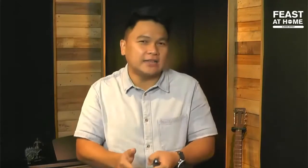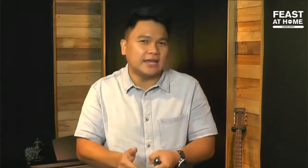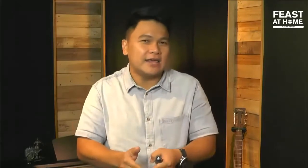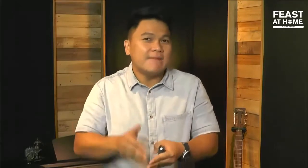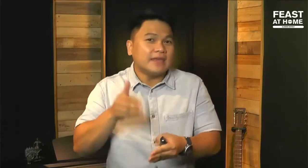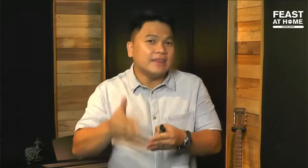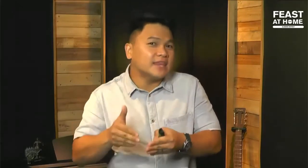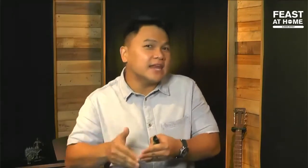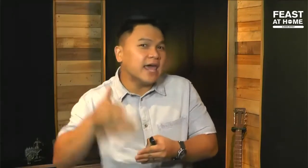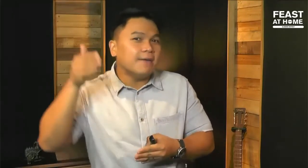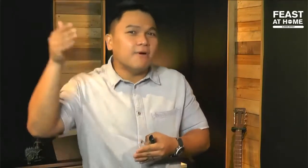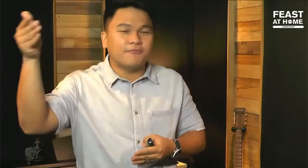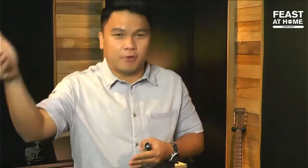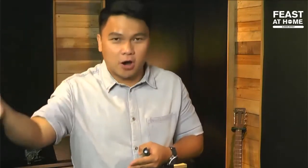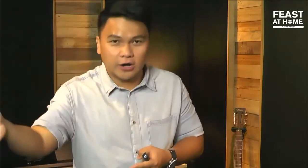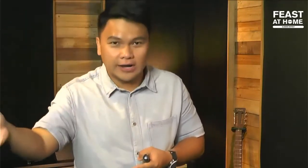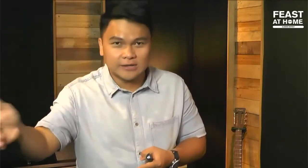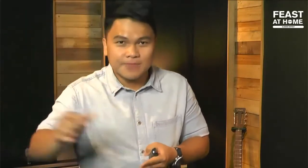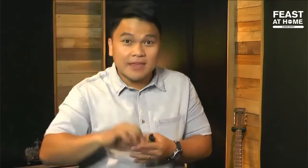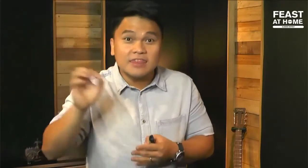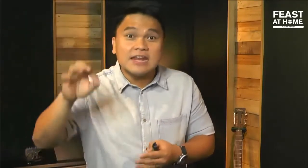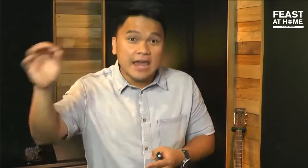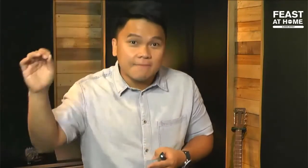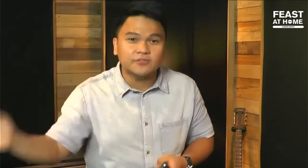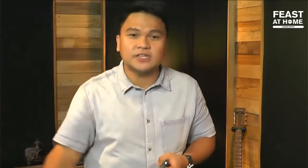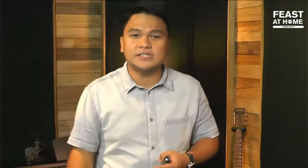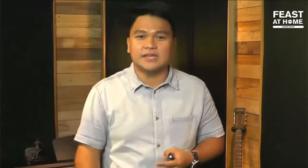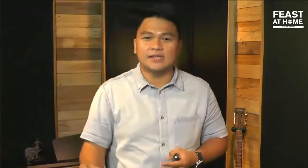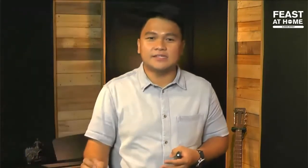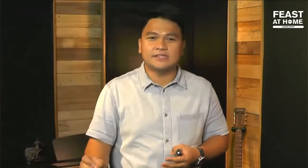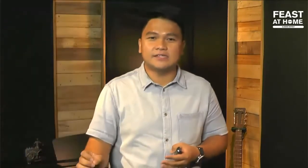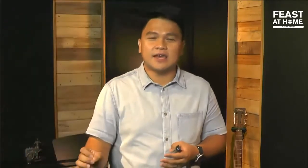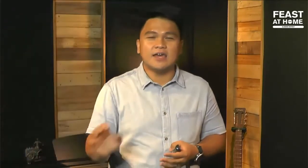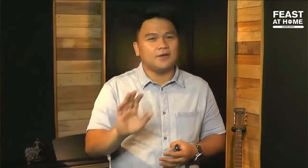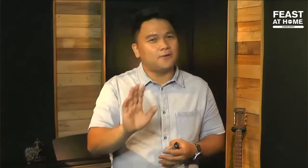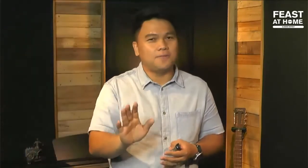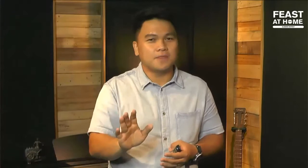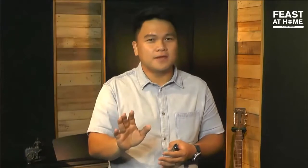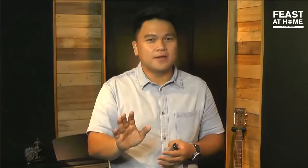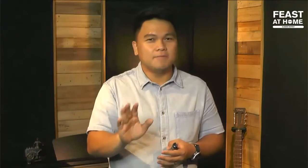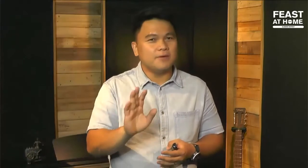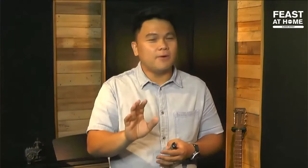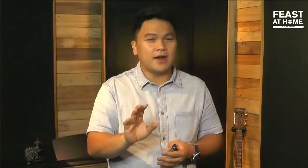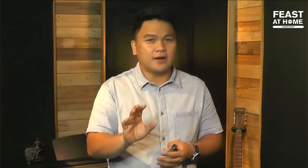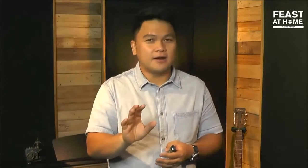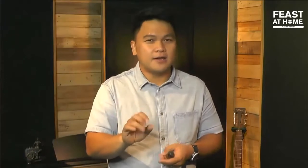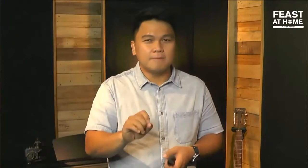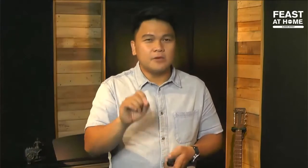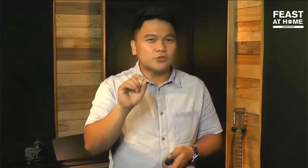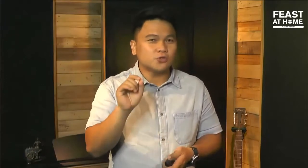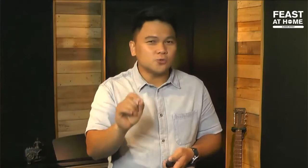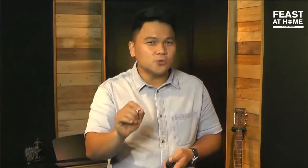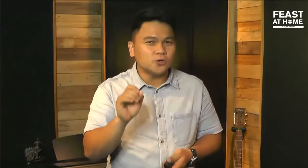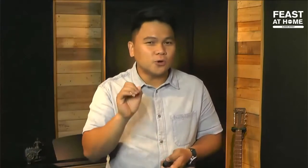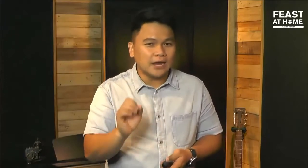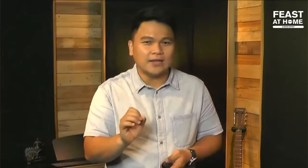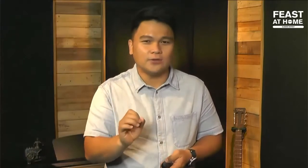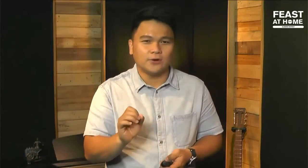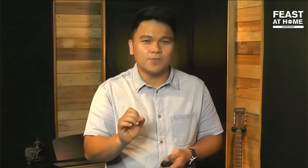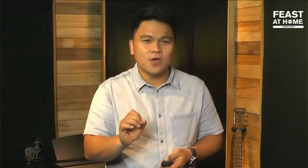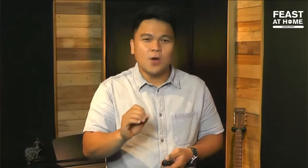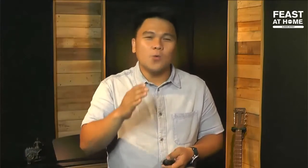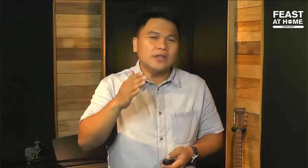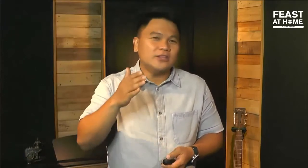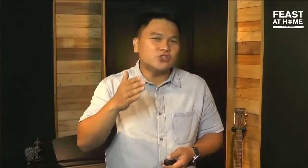actions natin in the name of progress, in the name of success. Ay, nako, beware. Because sooner or